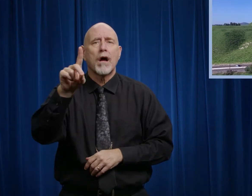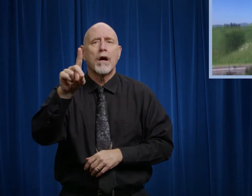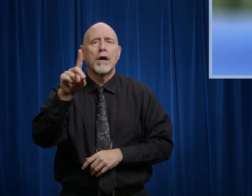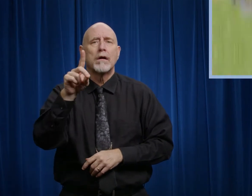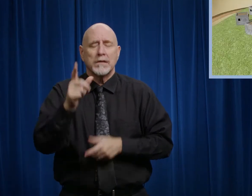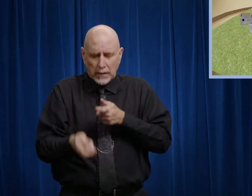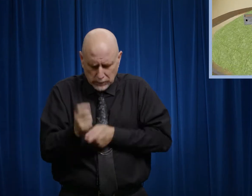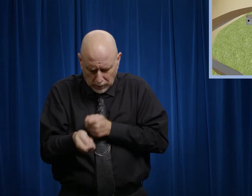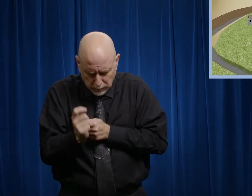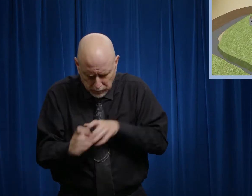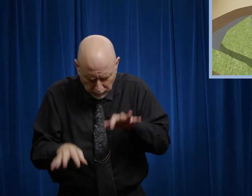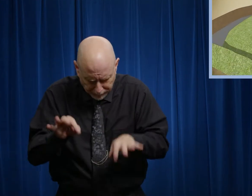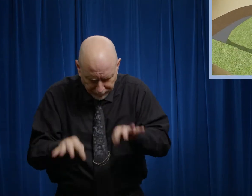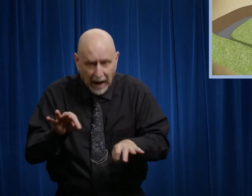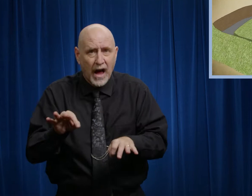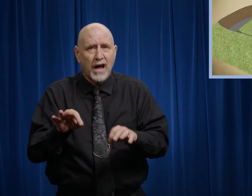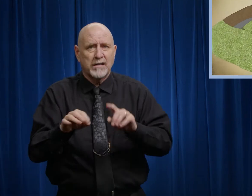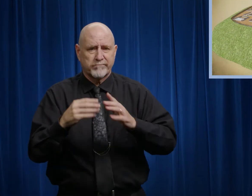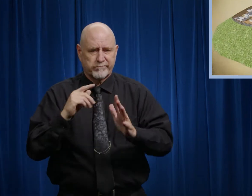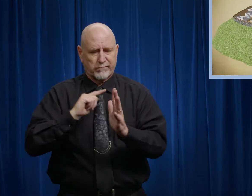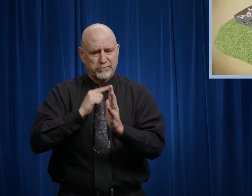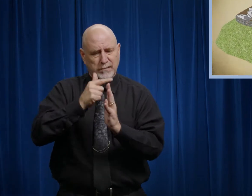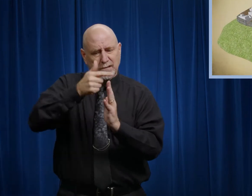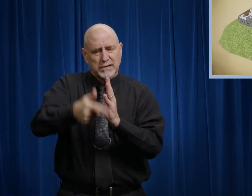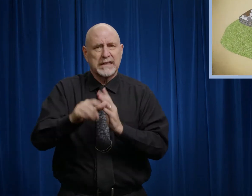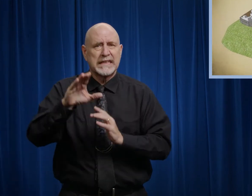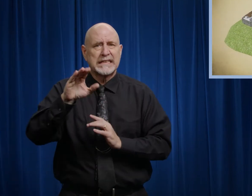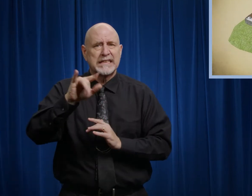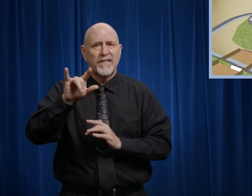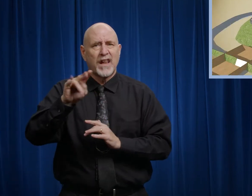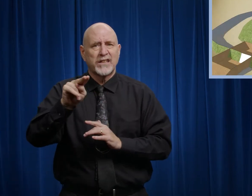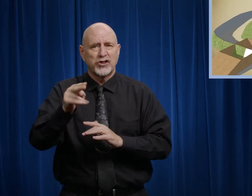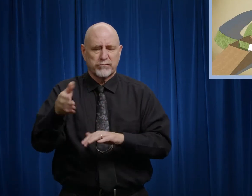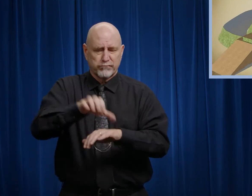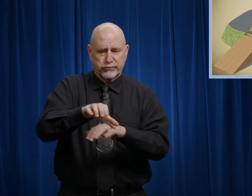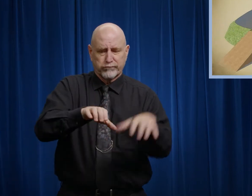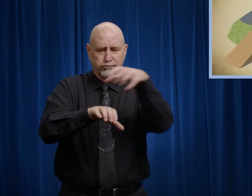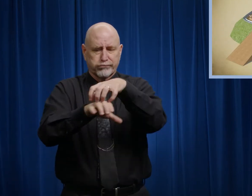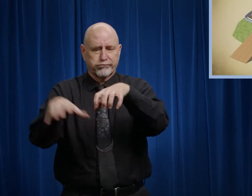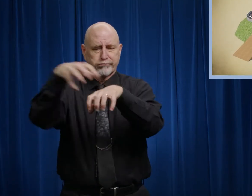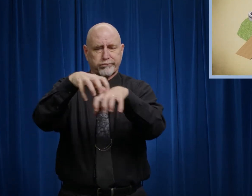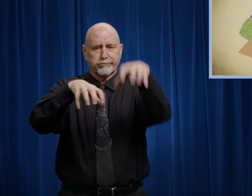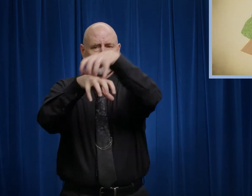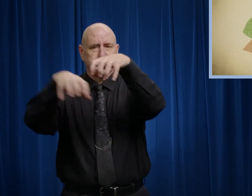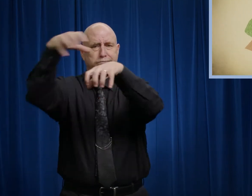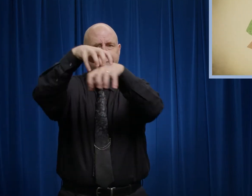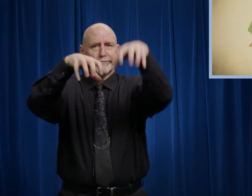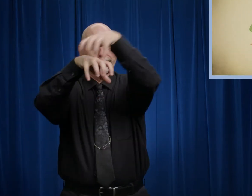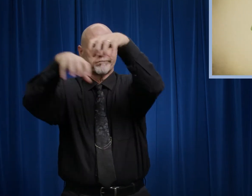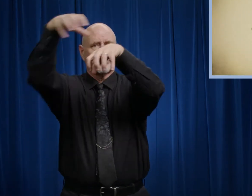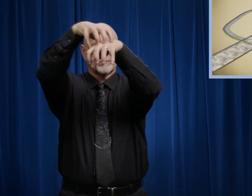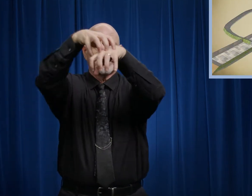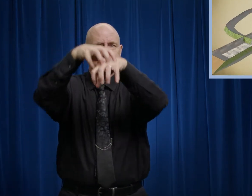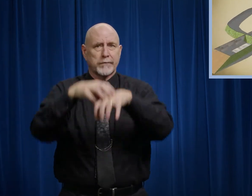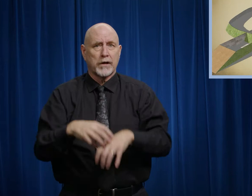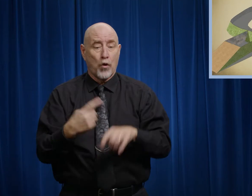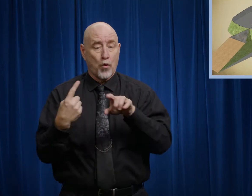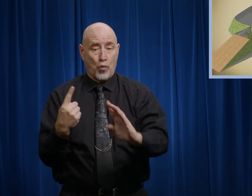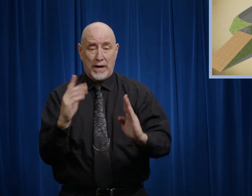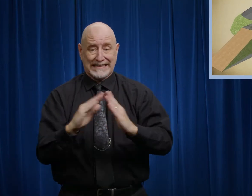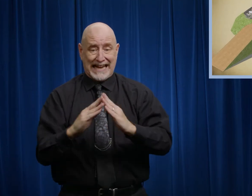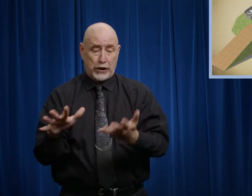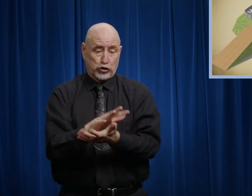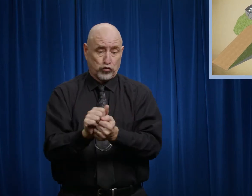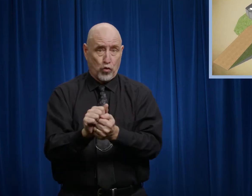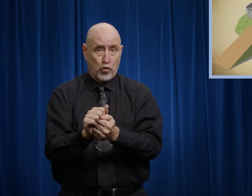artificial mound, archaeologists have found successive civilizations built one right on top of the other. As one